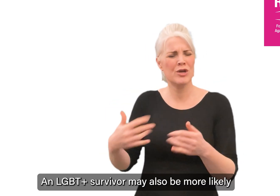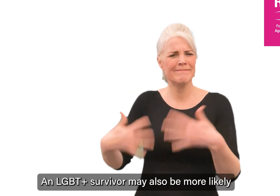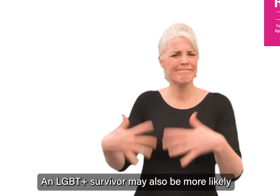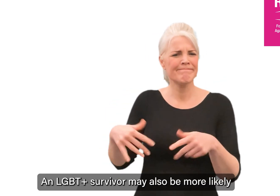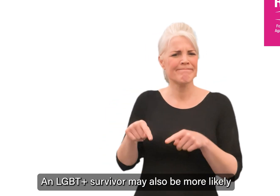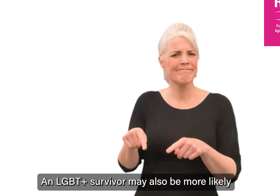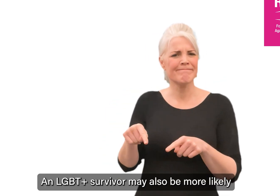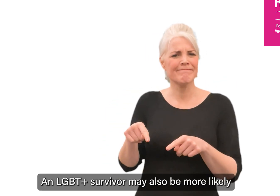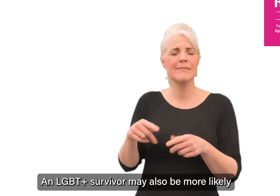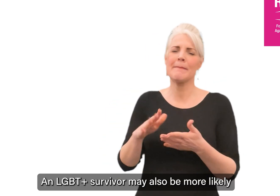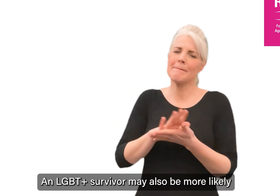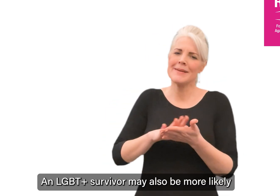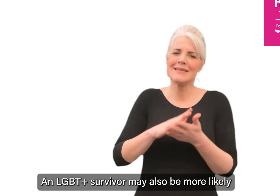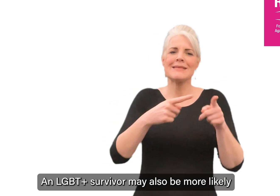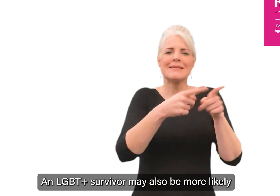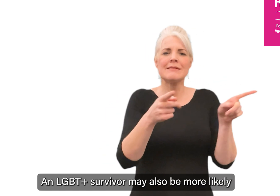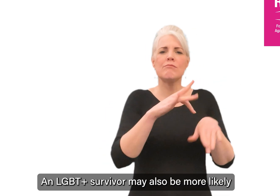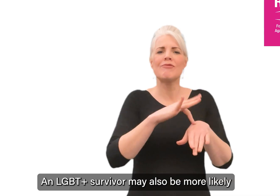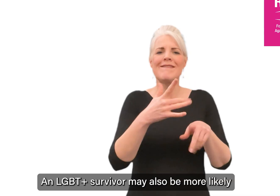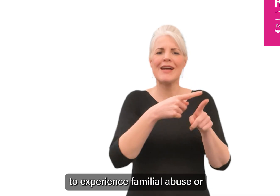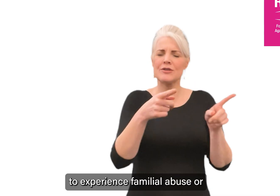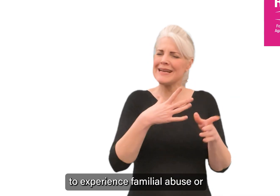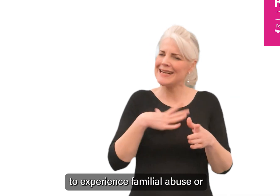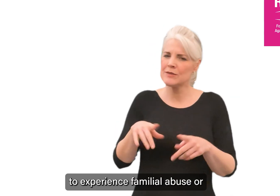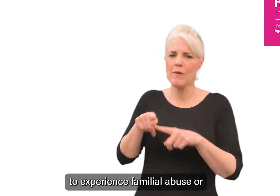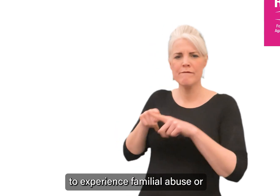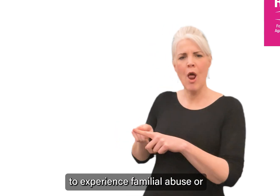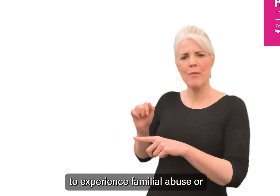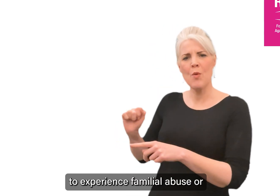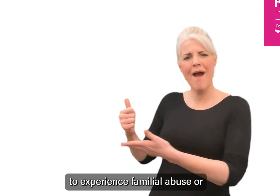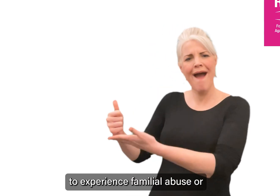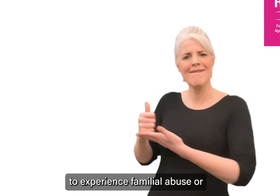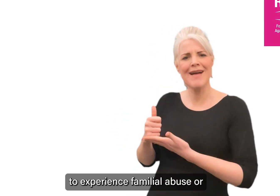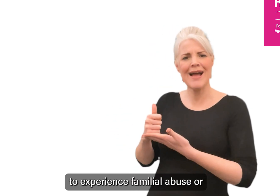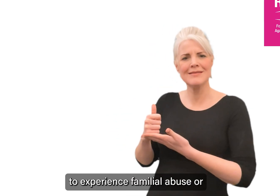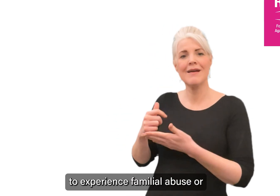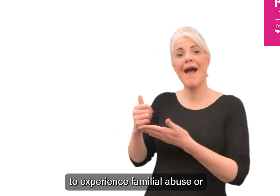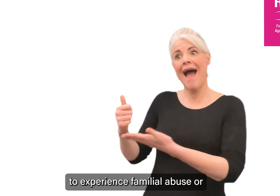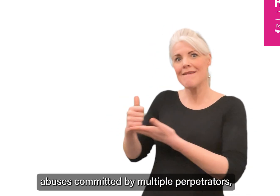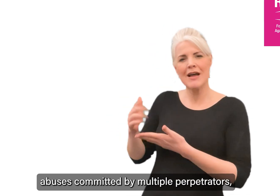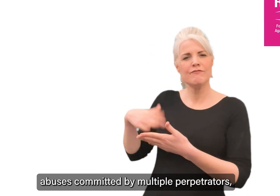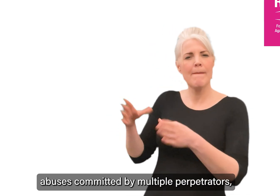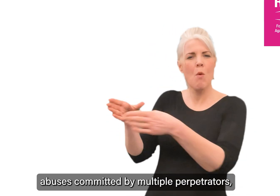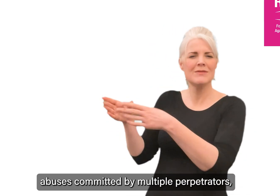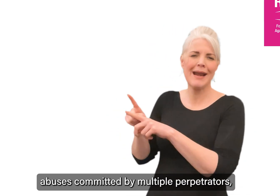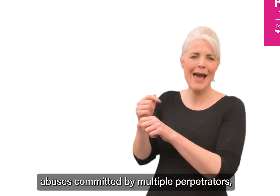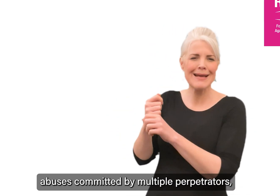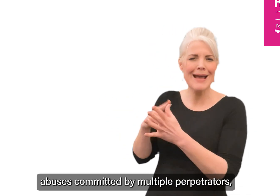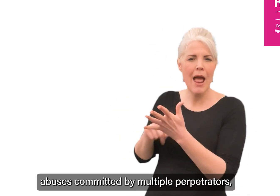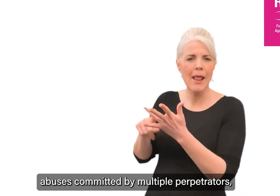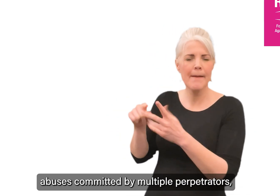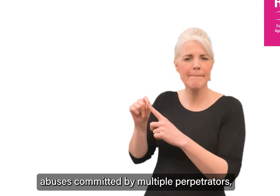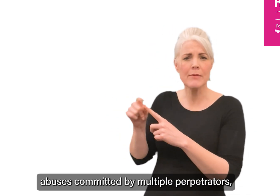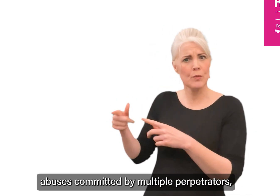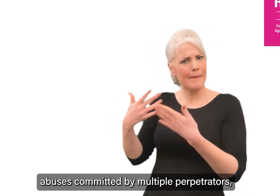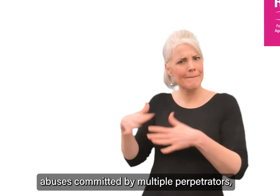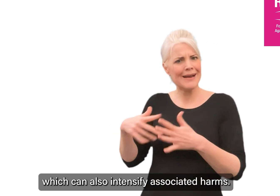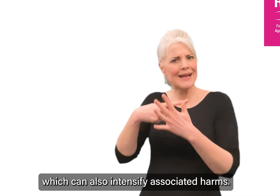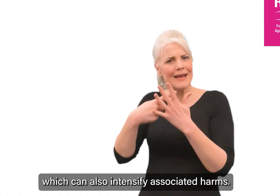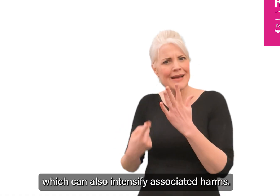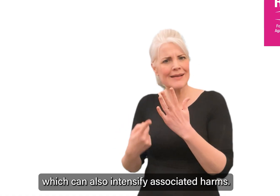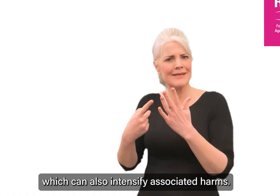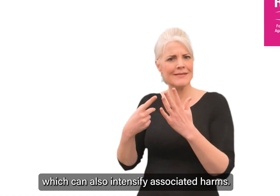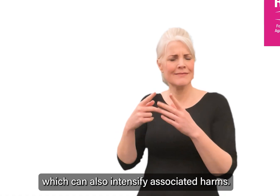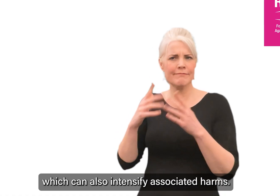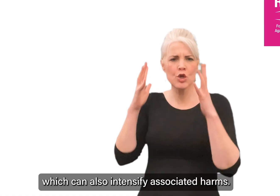An LGBT plus survivor may also be more likely to experience familial abuse or abuses committed by multiple perpetrators,